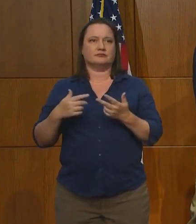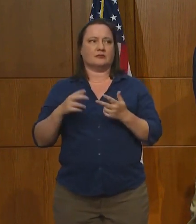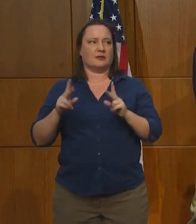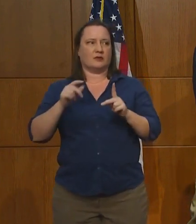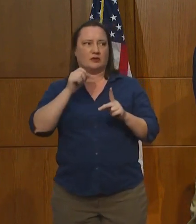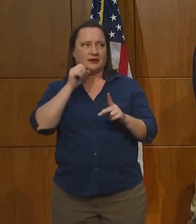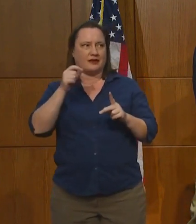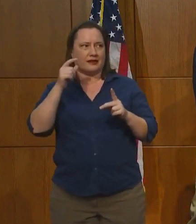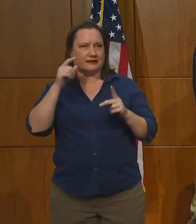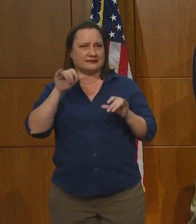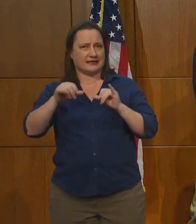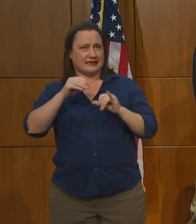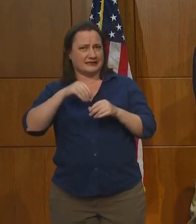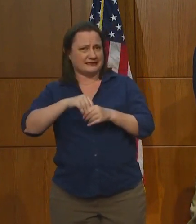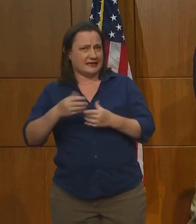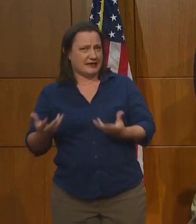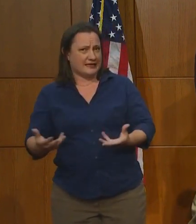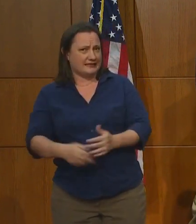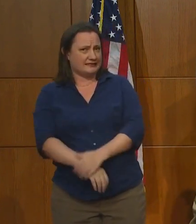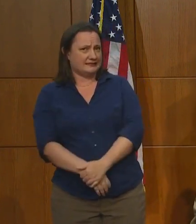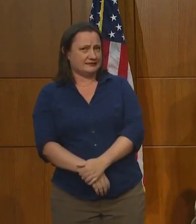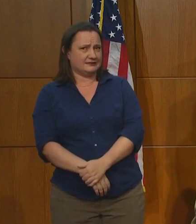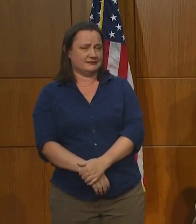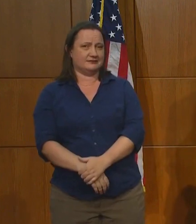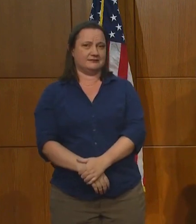stay inside.